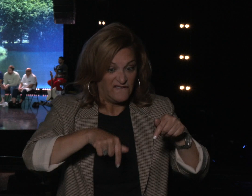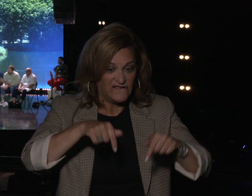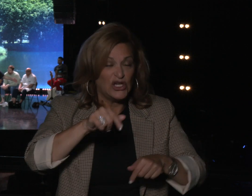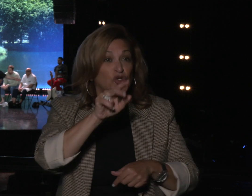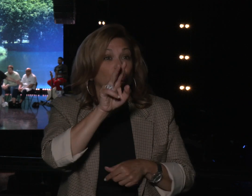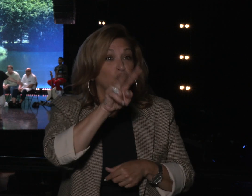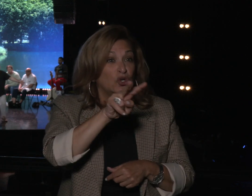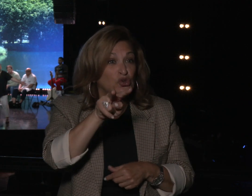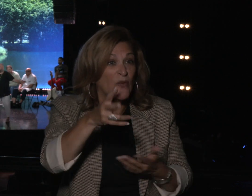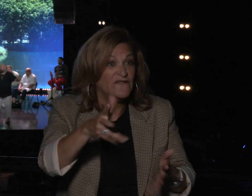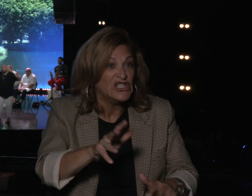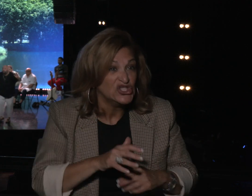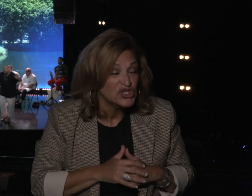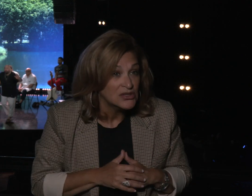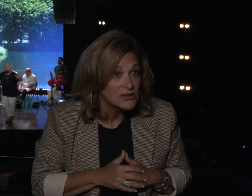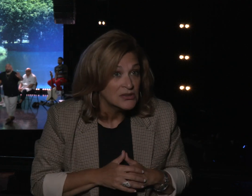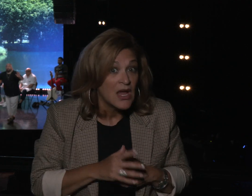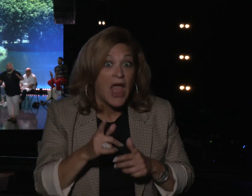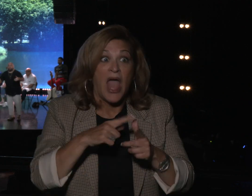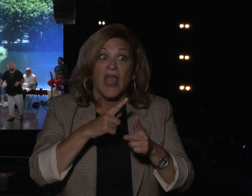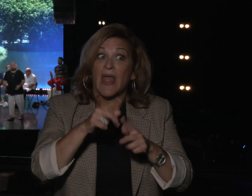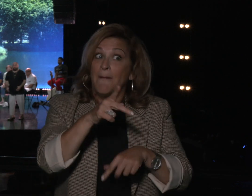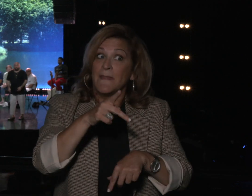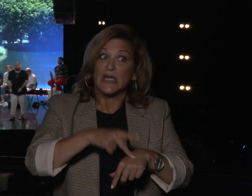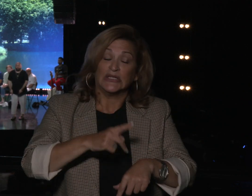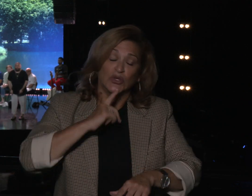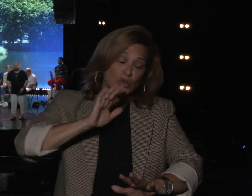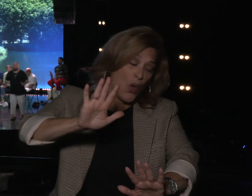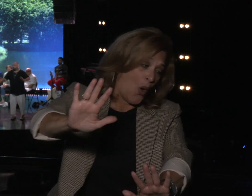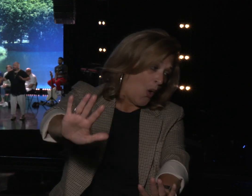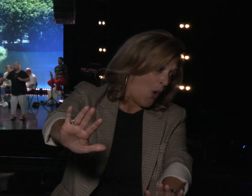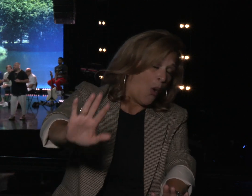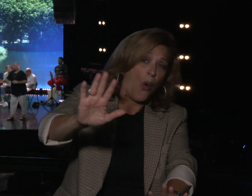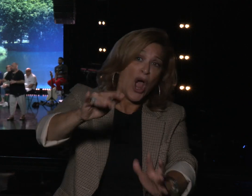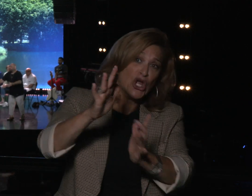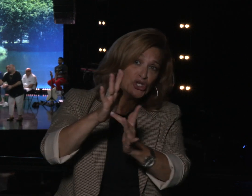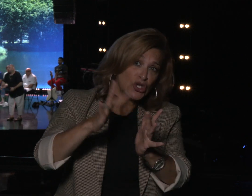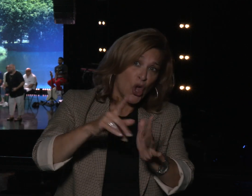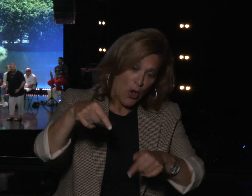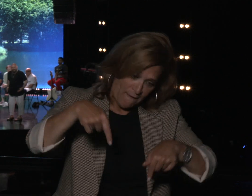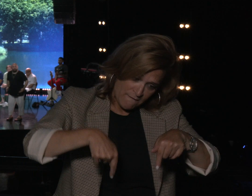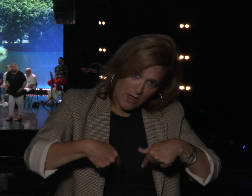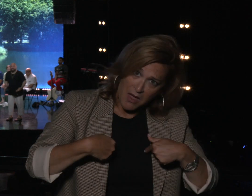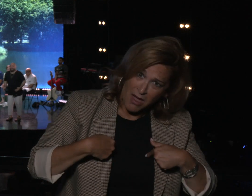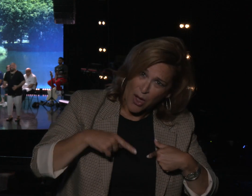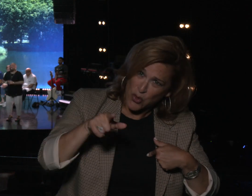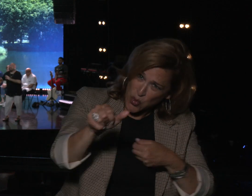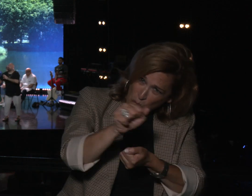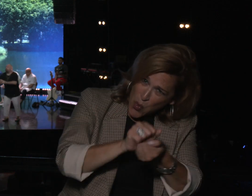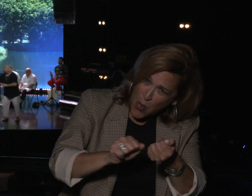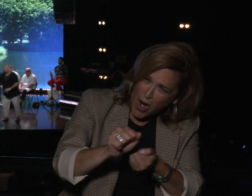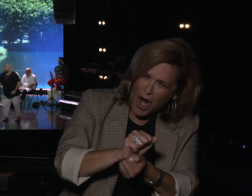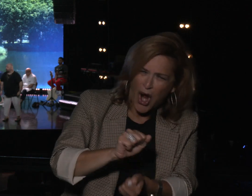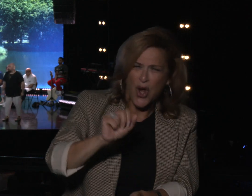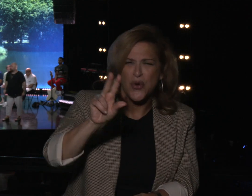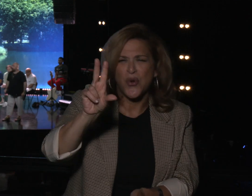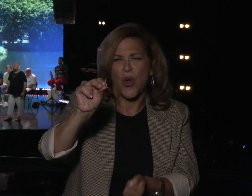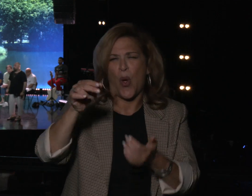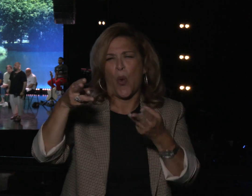Peter says, no. You're not gonna wash, you can't wash my feet. That's out of